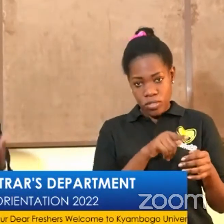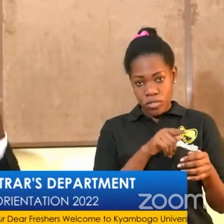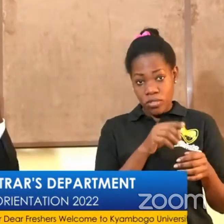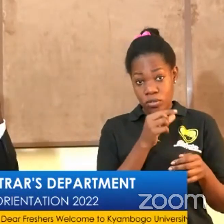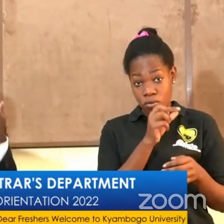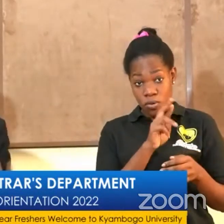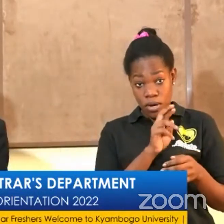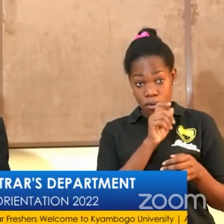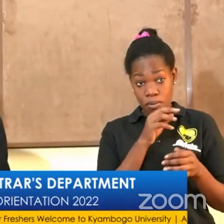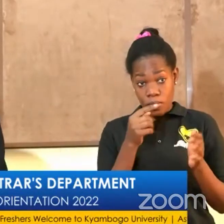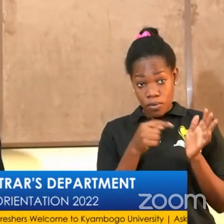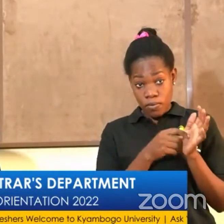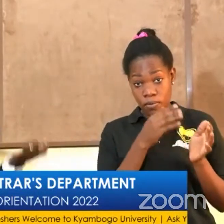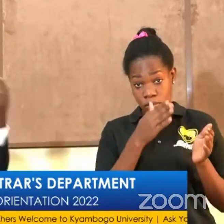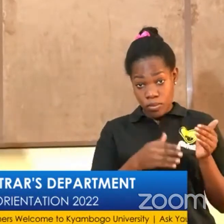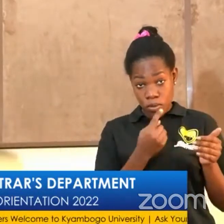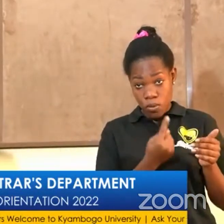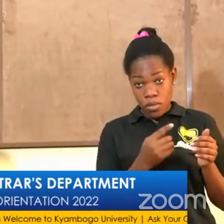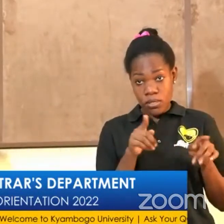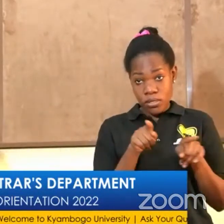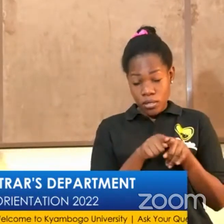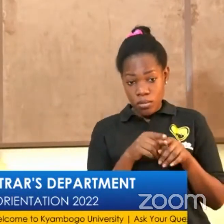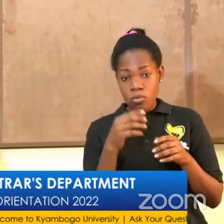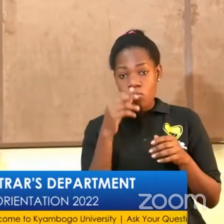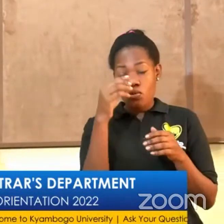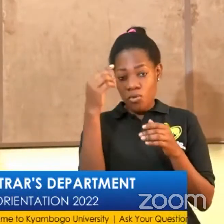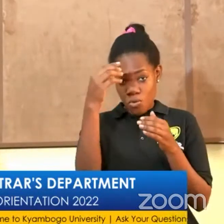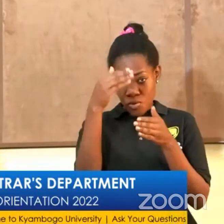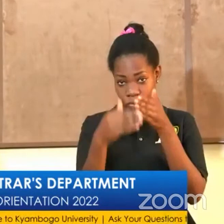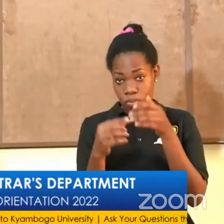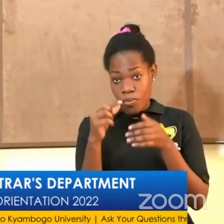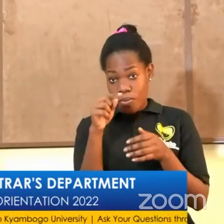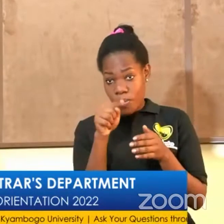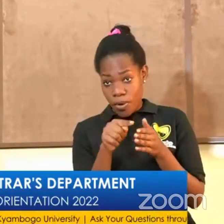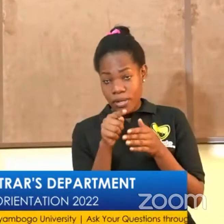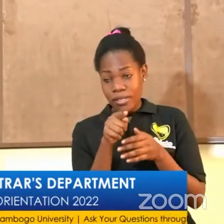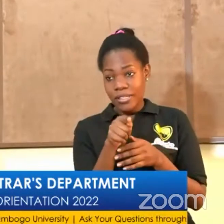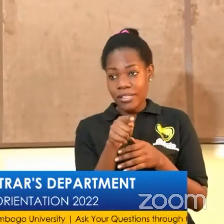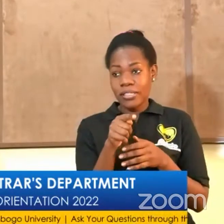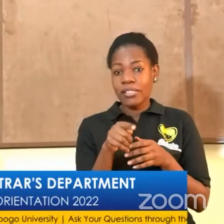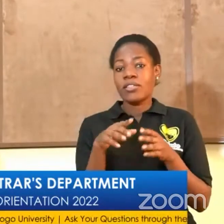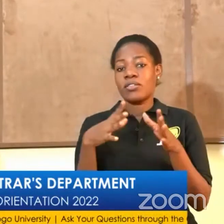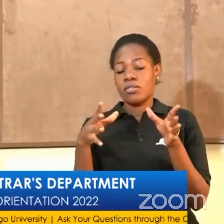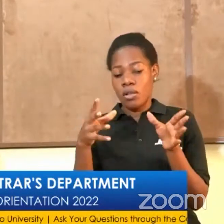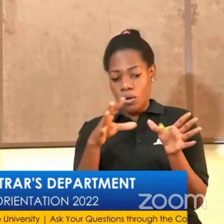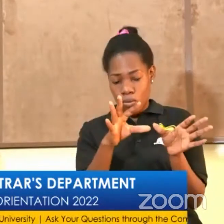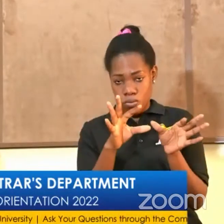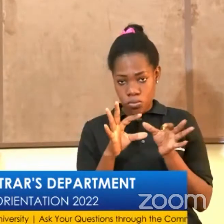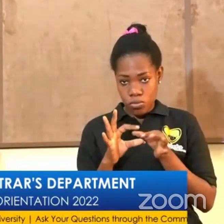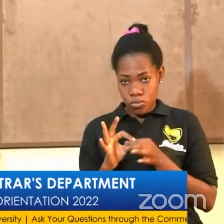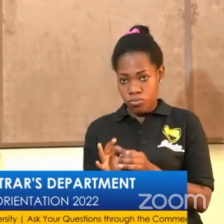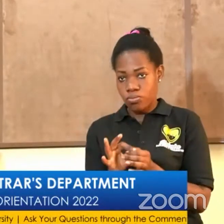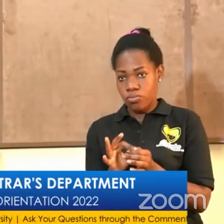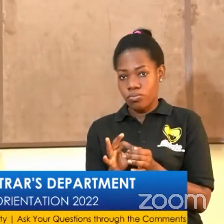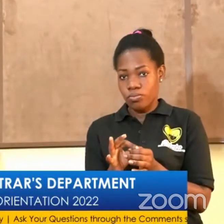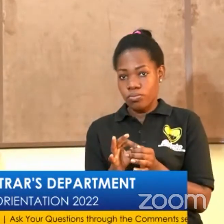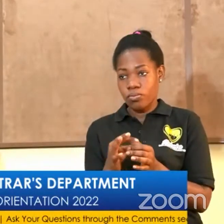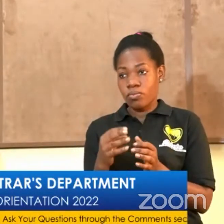1 and the grade point average for semester 2. We make the average for both and we call